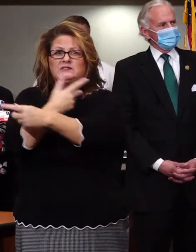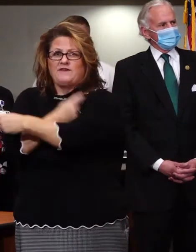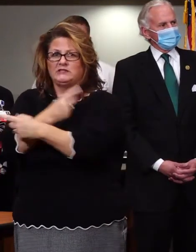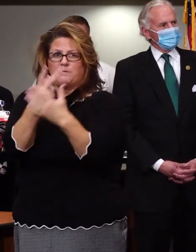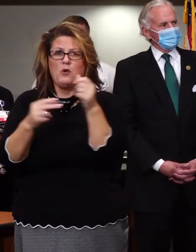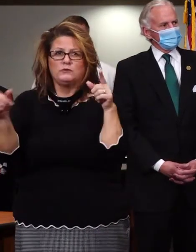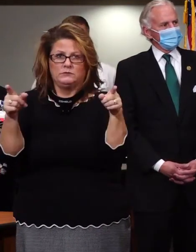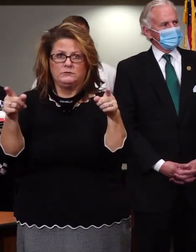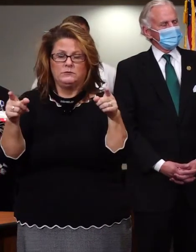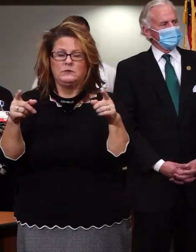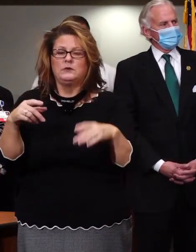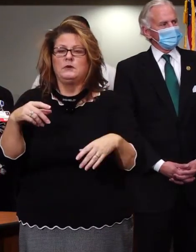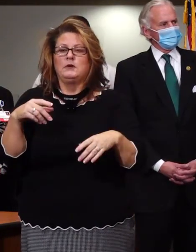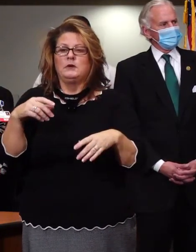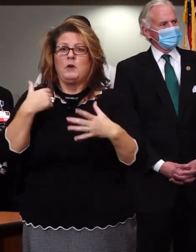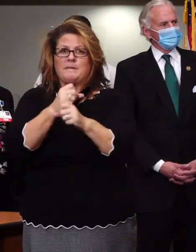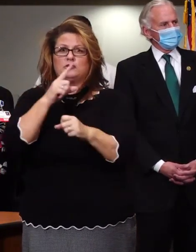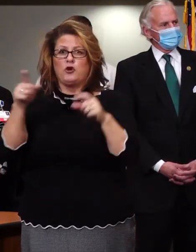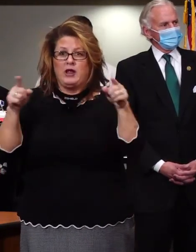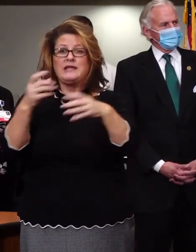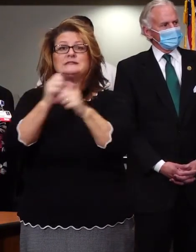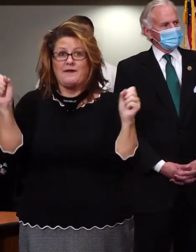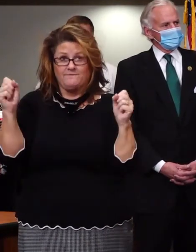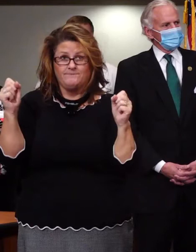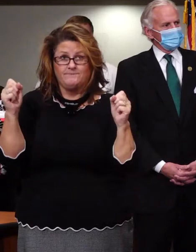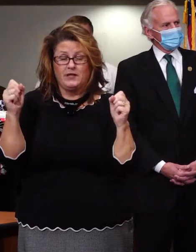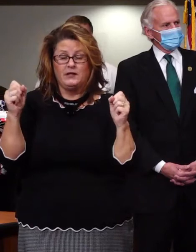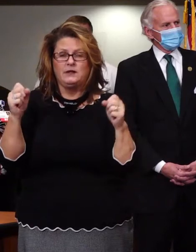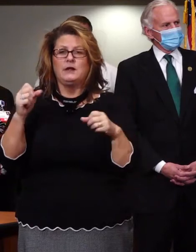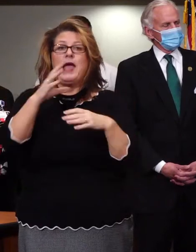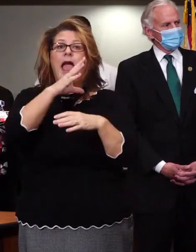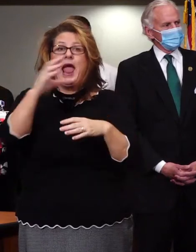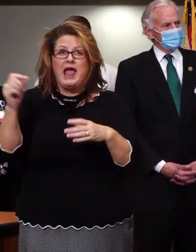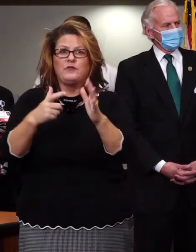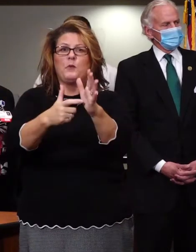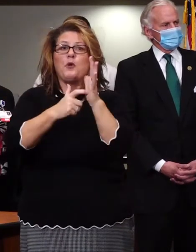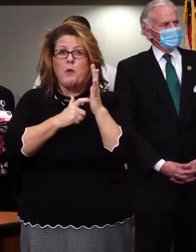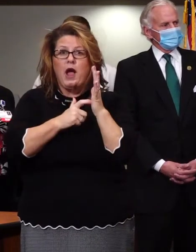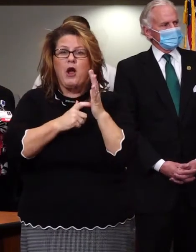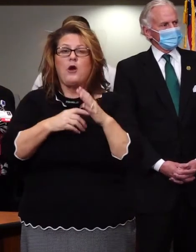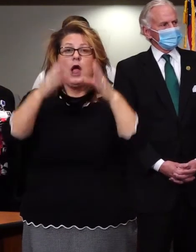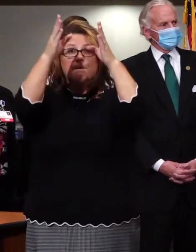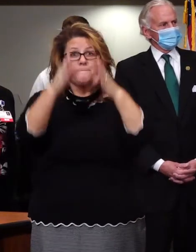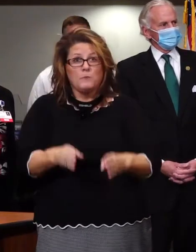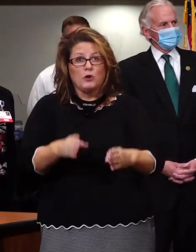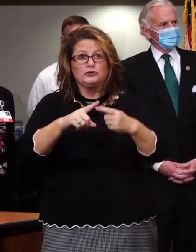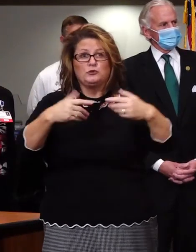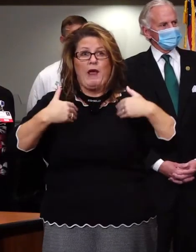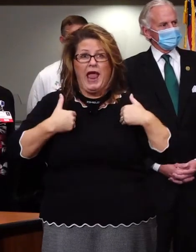and safety, and both the Pfizer and Moderna vaccines require individuals to receive 2 doses or 2